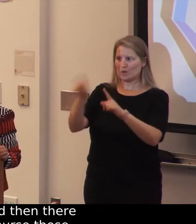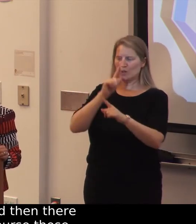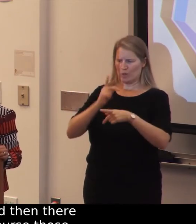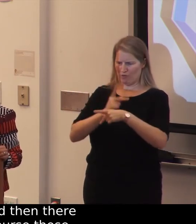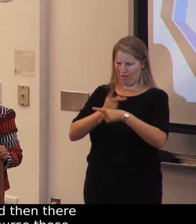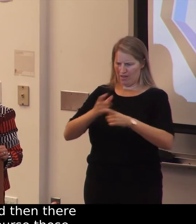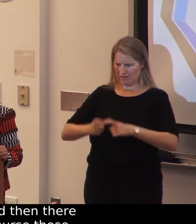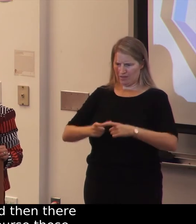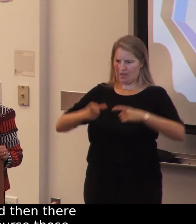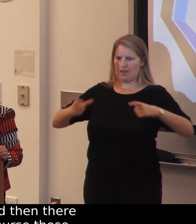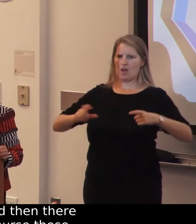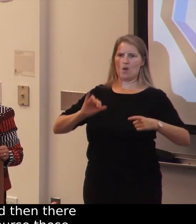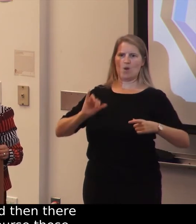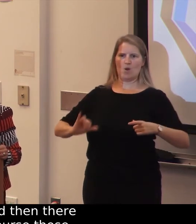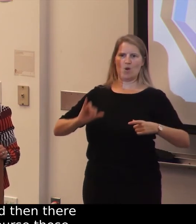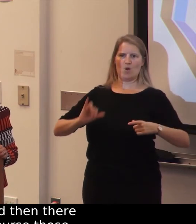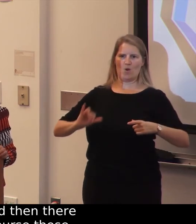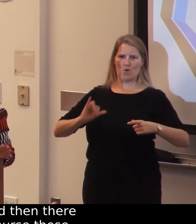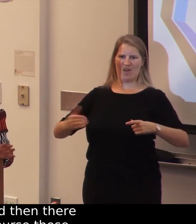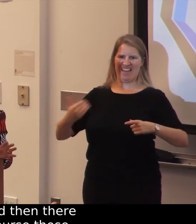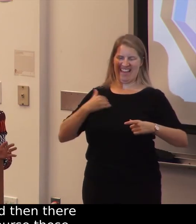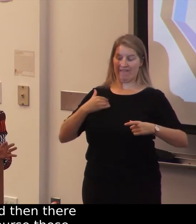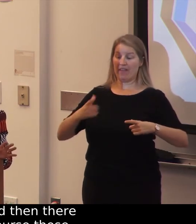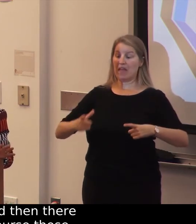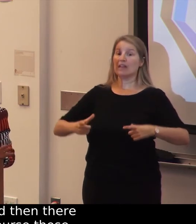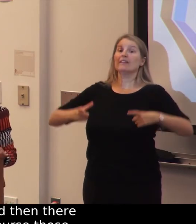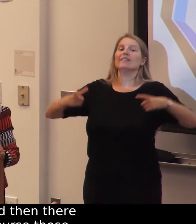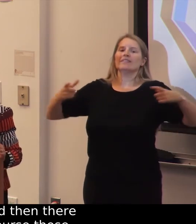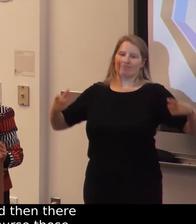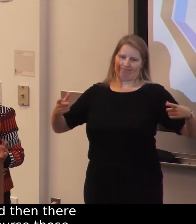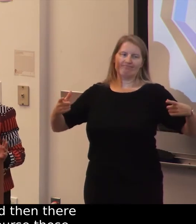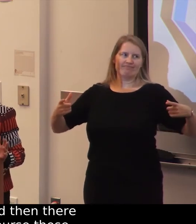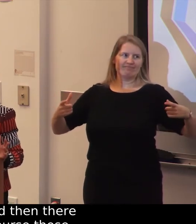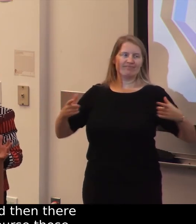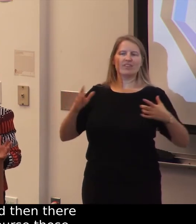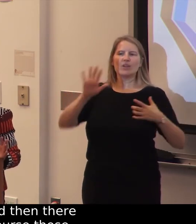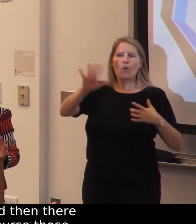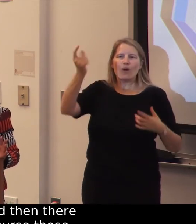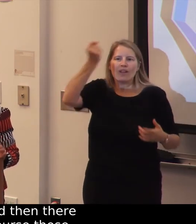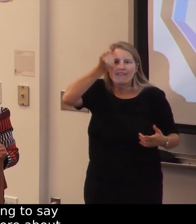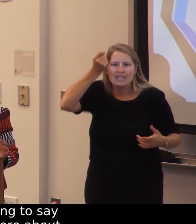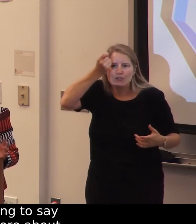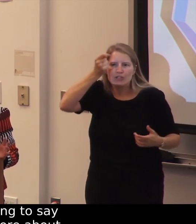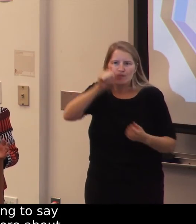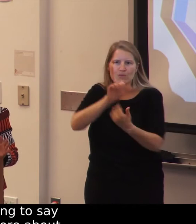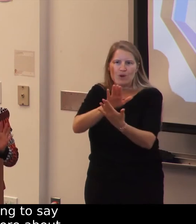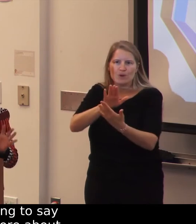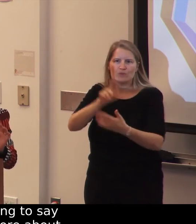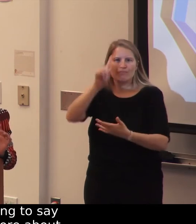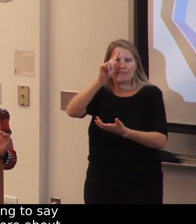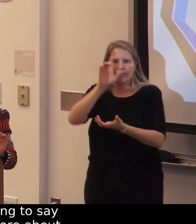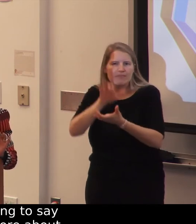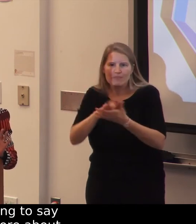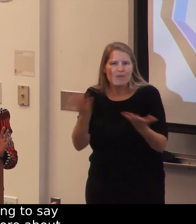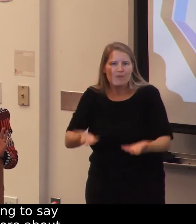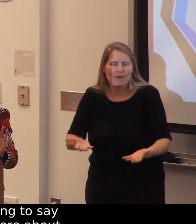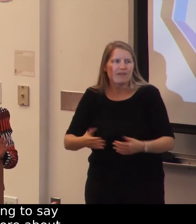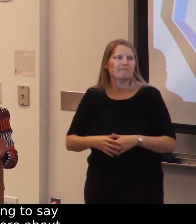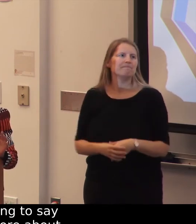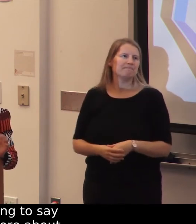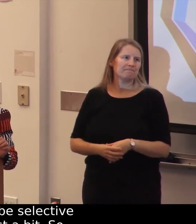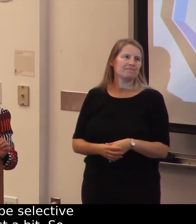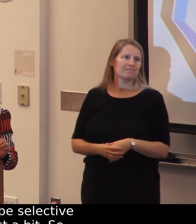into this larger circle. And then there are, of course, those theoretical mechanisms. And I'm going to say a bit more about the